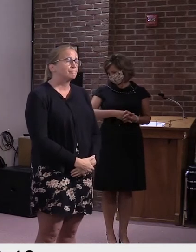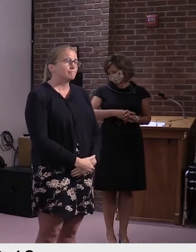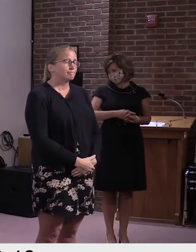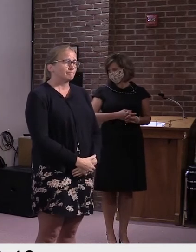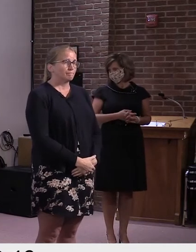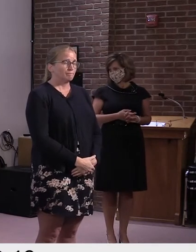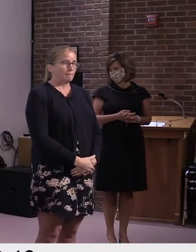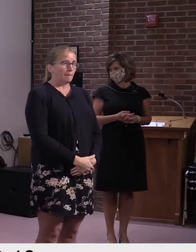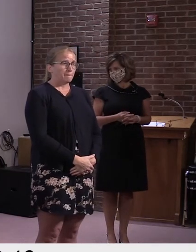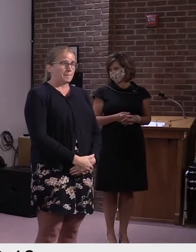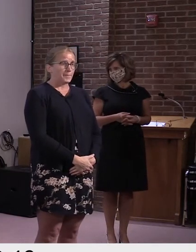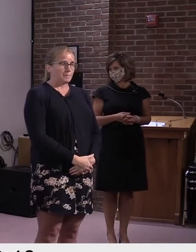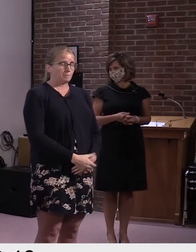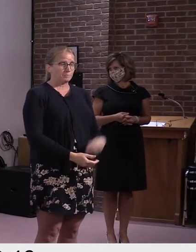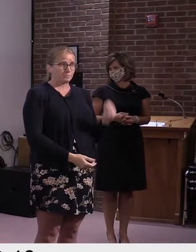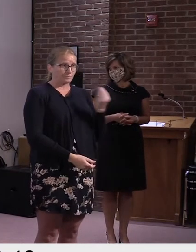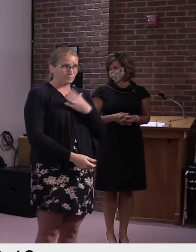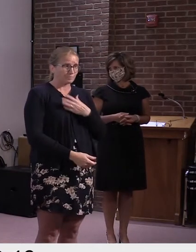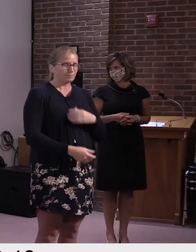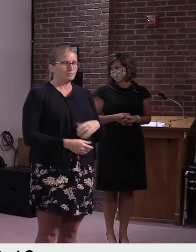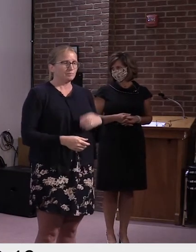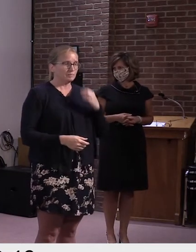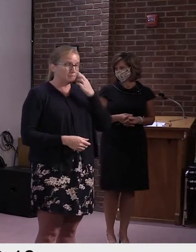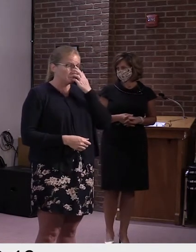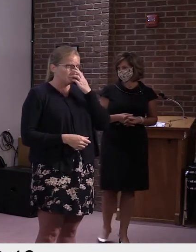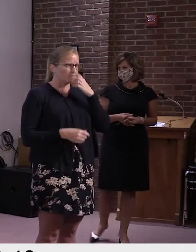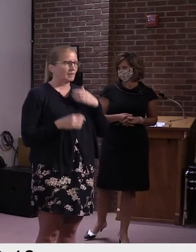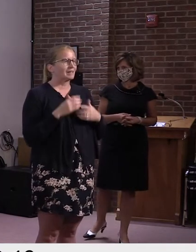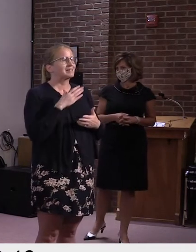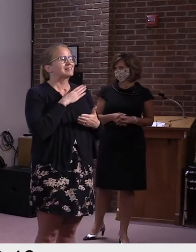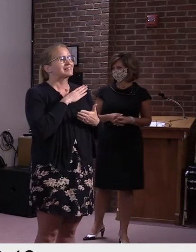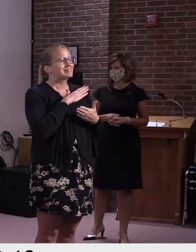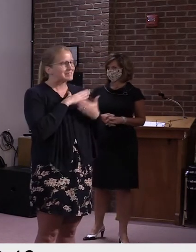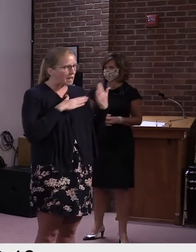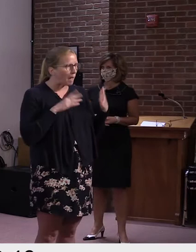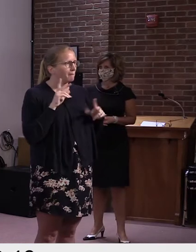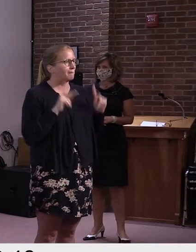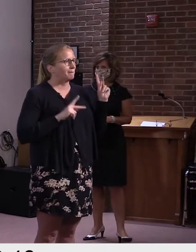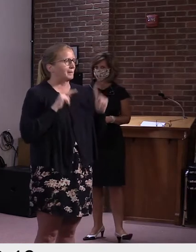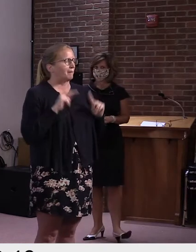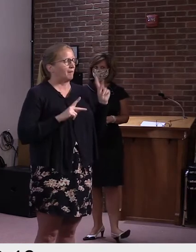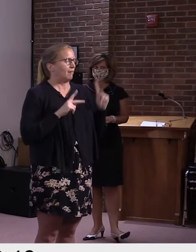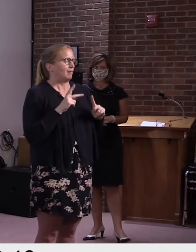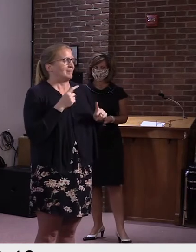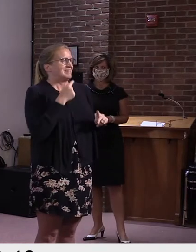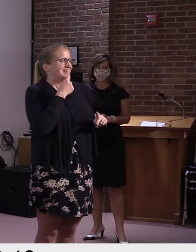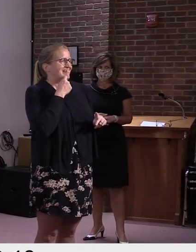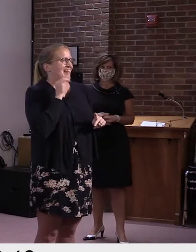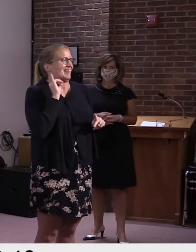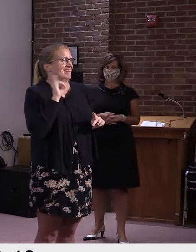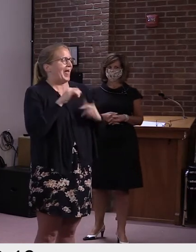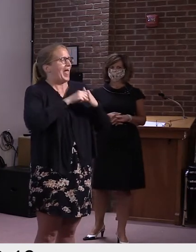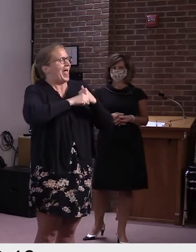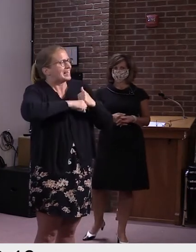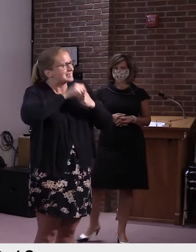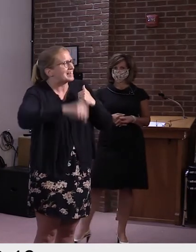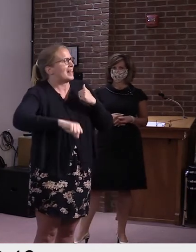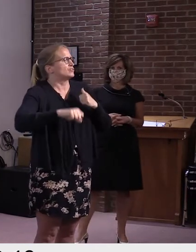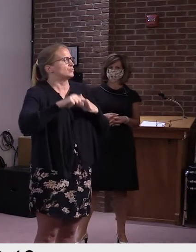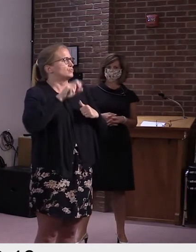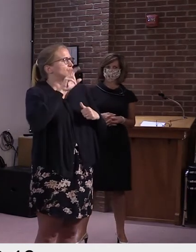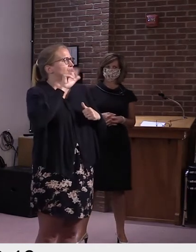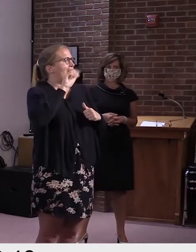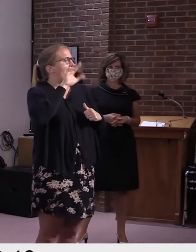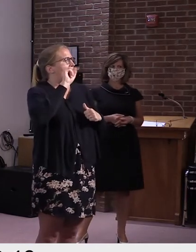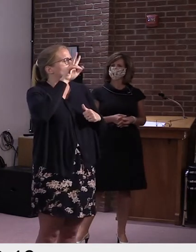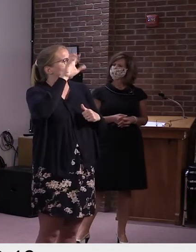Some critics have called the extension of Act 250 on this forest fragmentation piece, that if you have to go through a